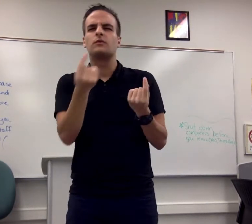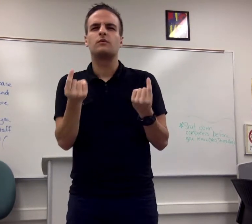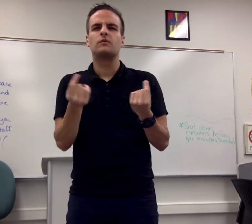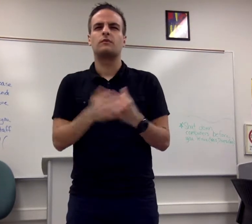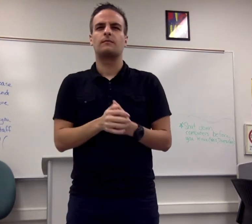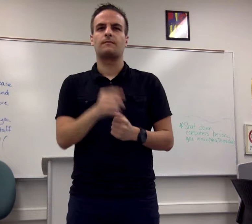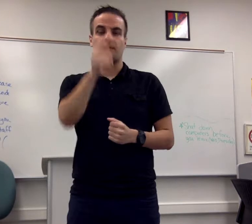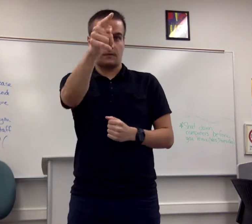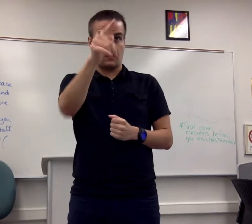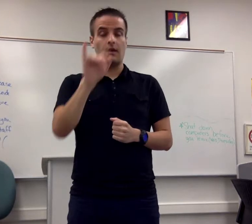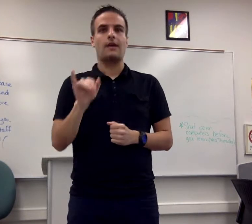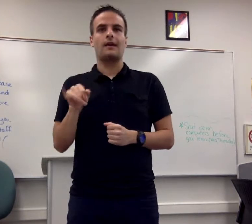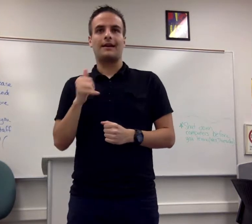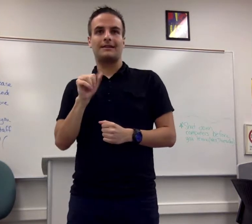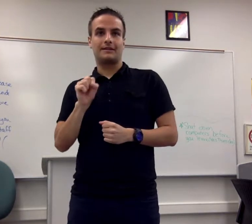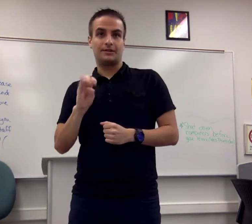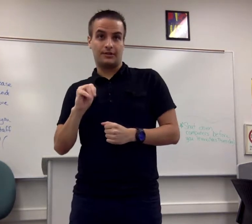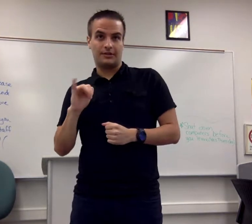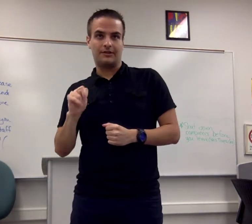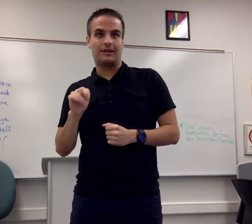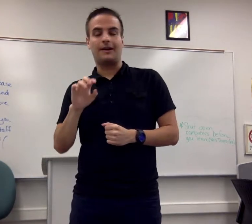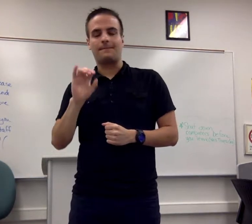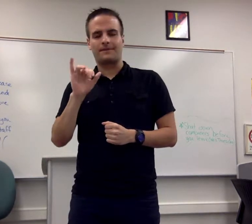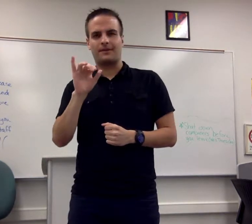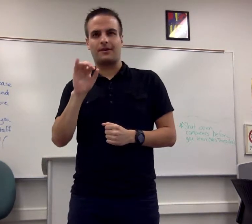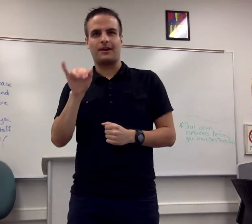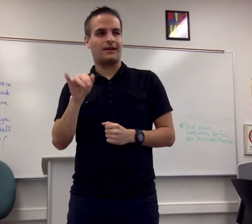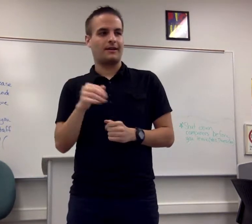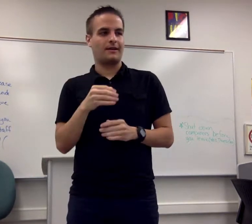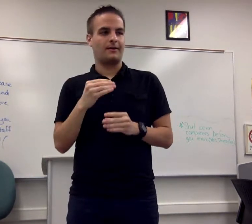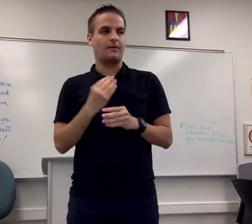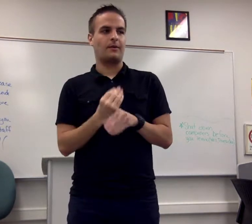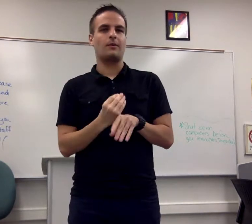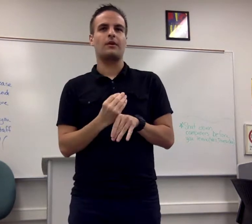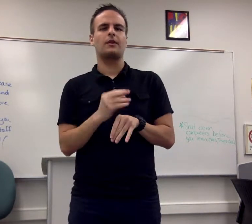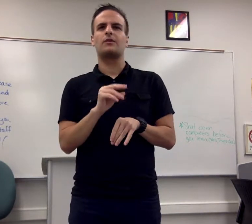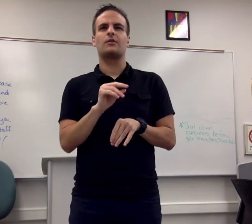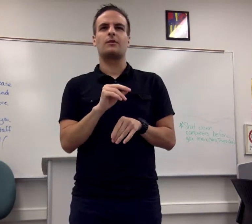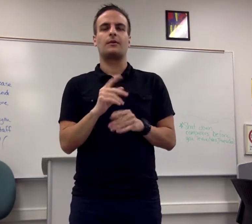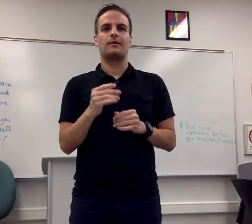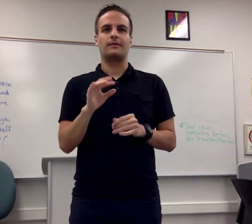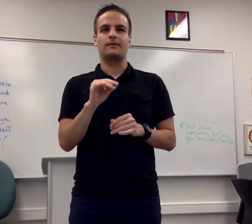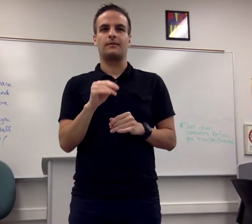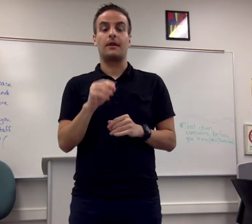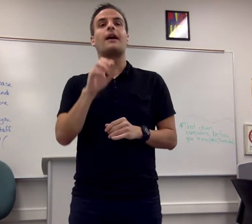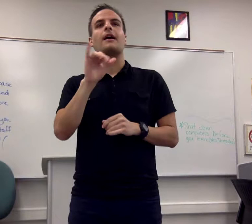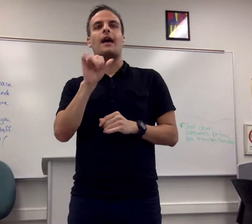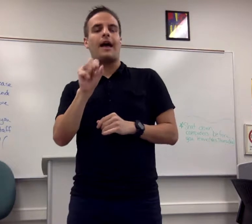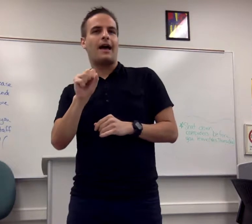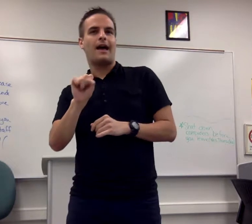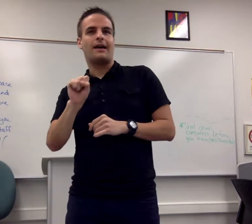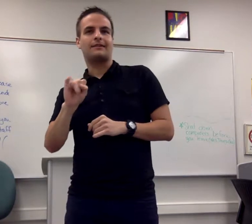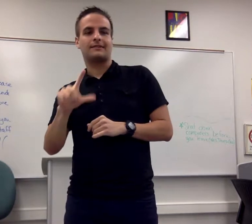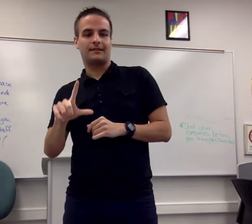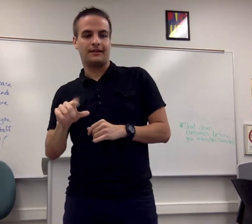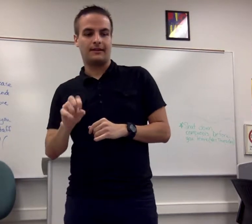report him to the agency call. And I wouldn't even be anonymous about it. I'd be like, yeah, this is an SLI. Okay, yes. What about the